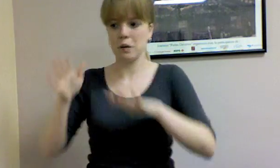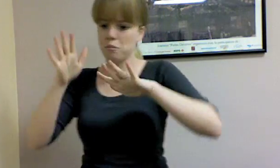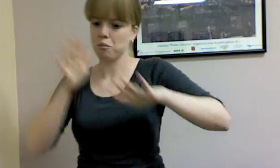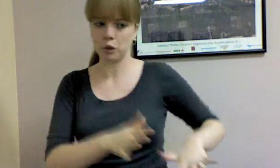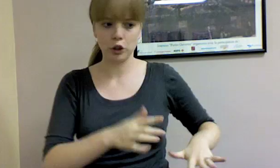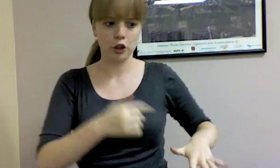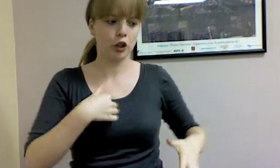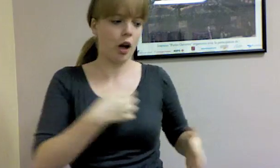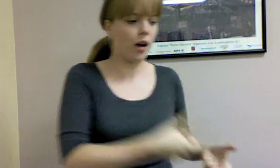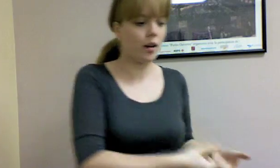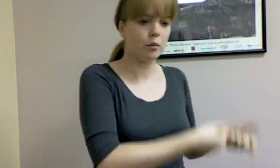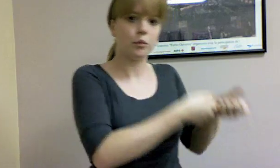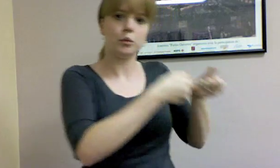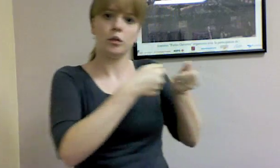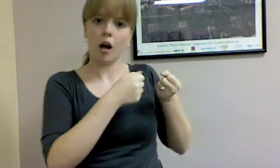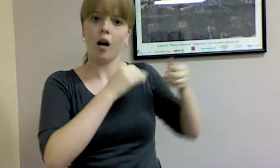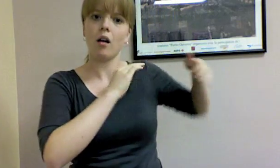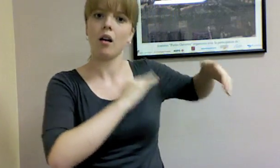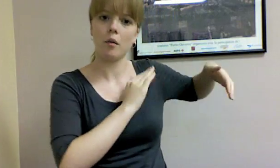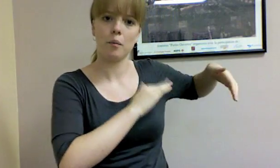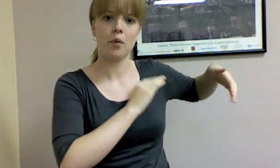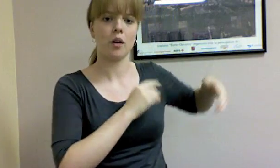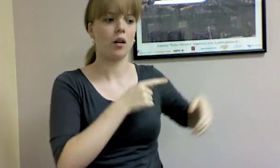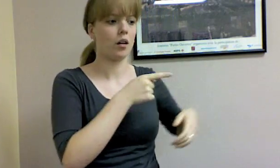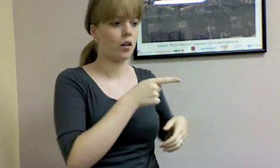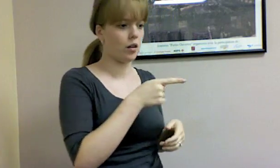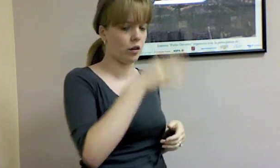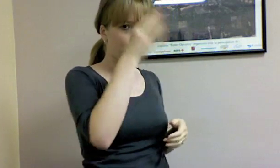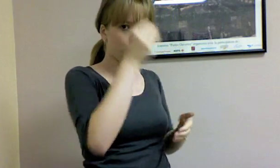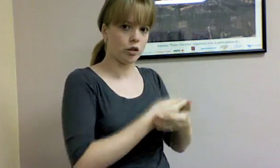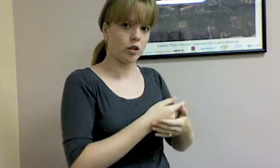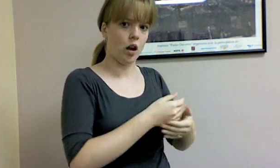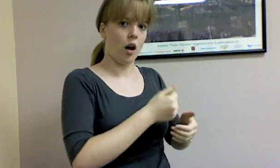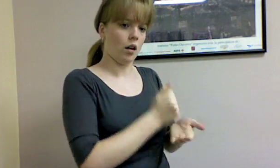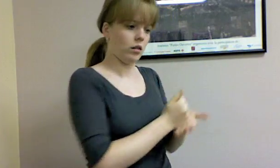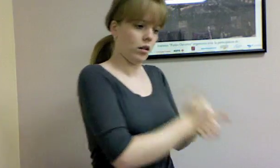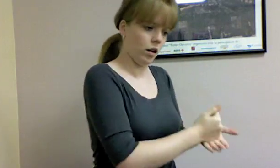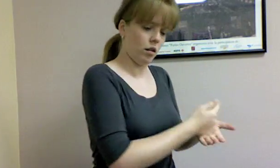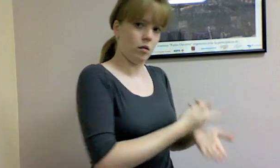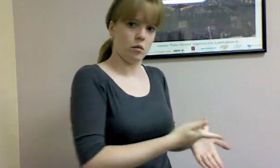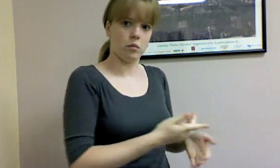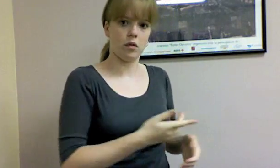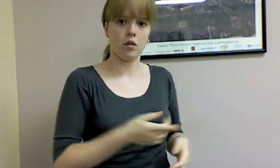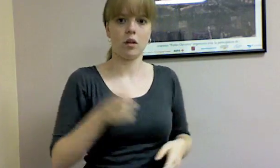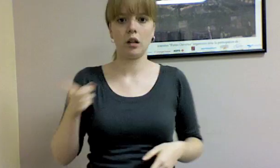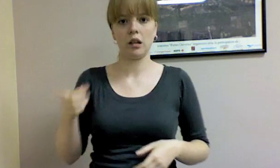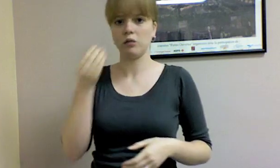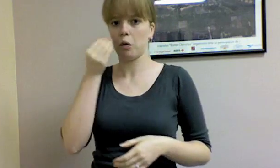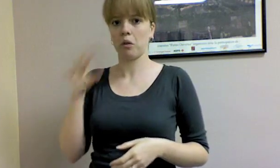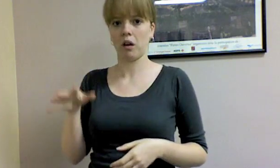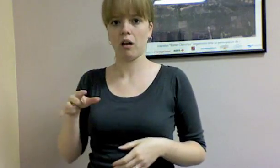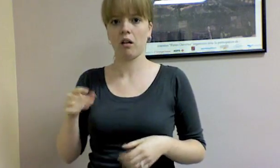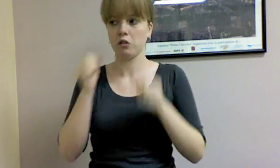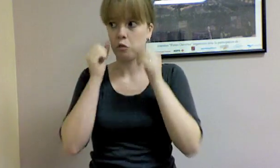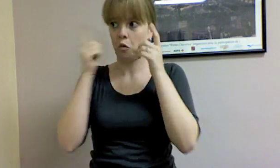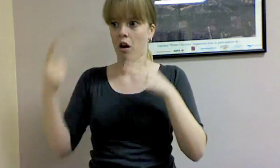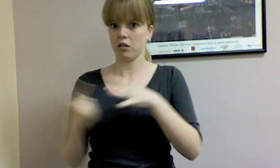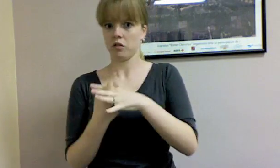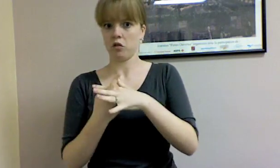to pick her up, and I was there for her son when daddy didn't give a fuck. But then all of a sudden, out of the blue he comes back, sees that I'm a part